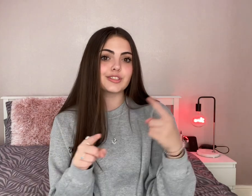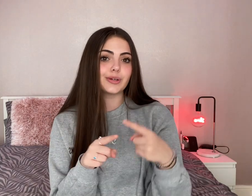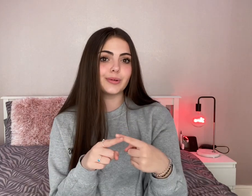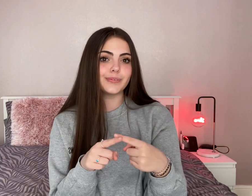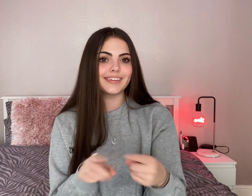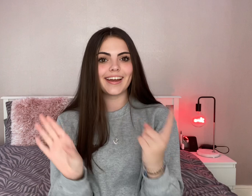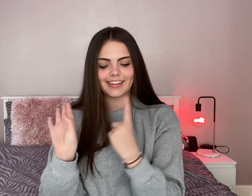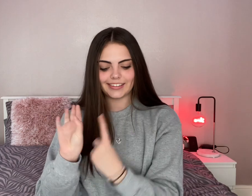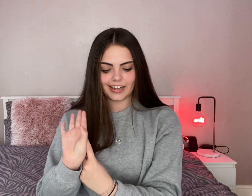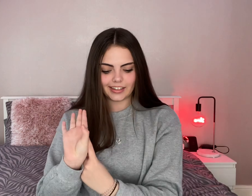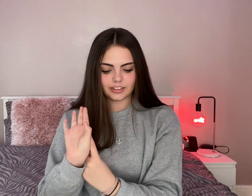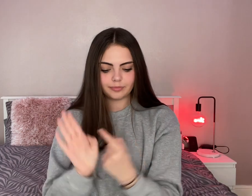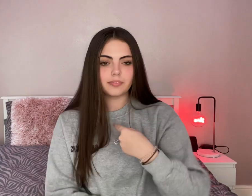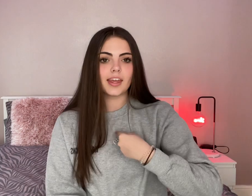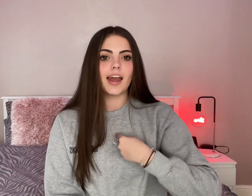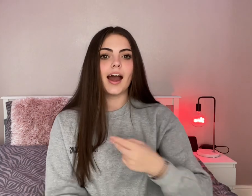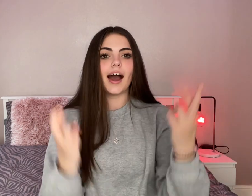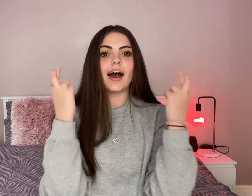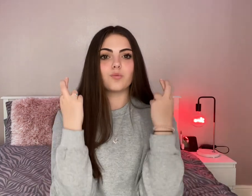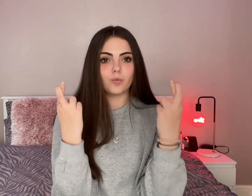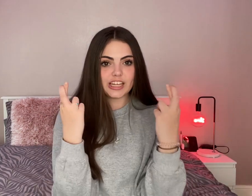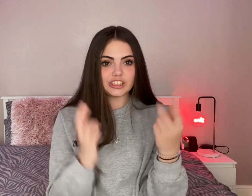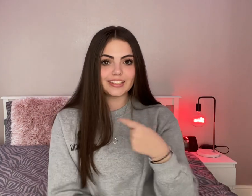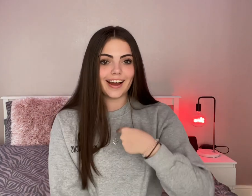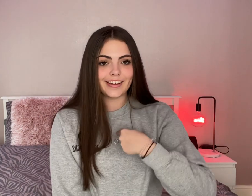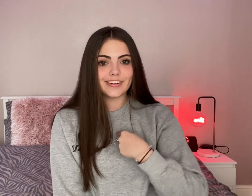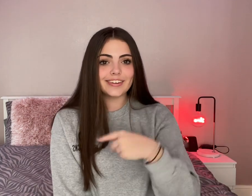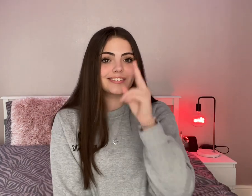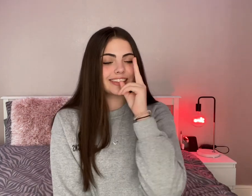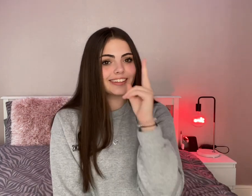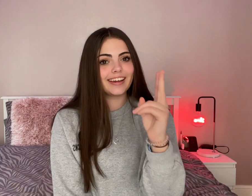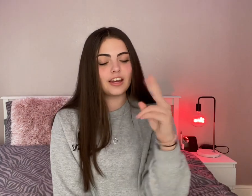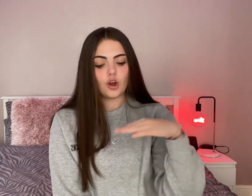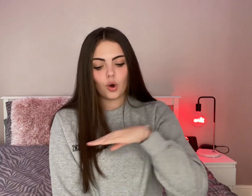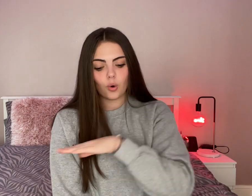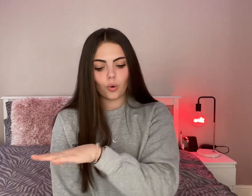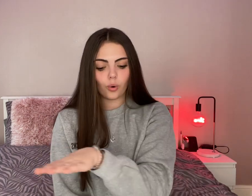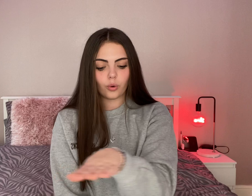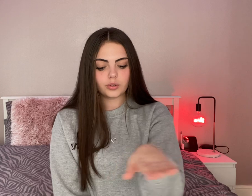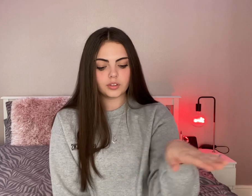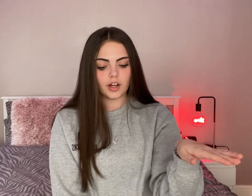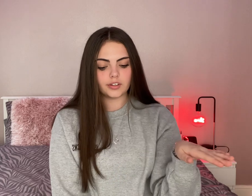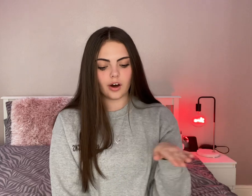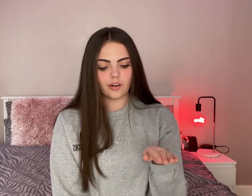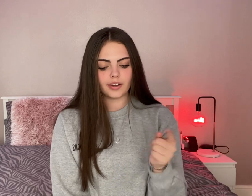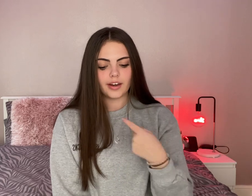Too young. I wish I could have seen it all along.